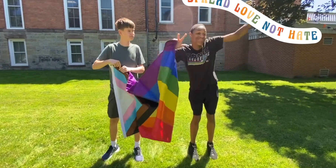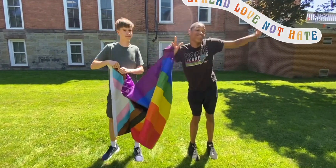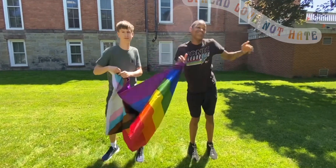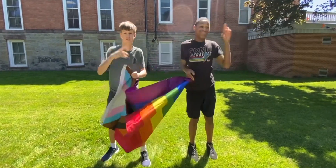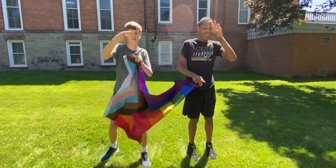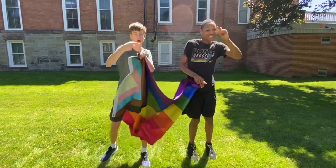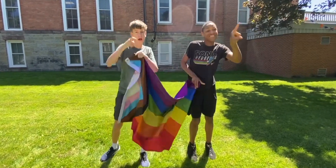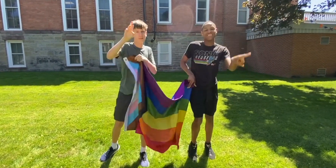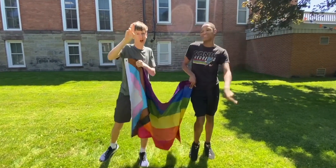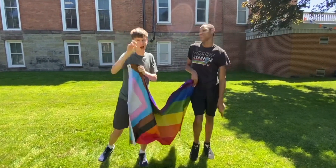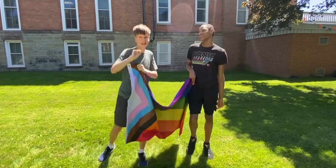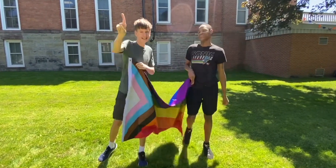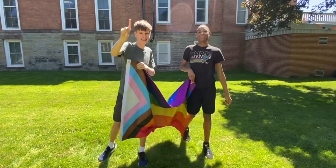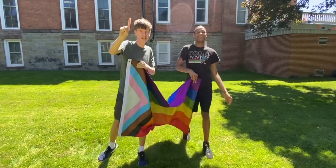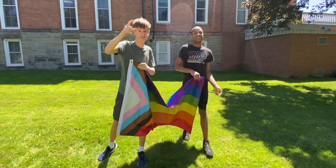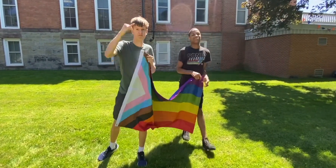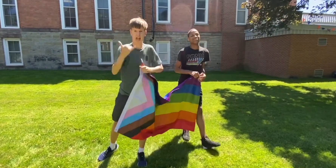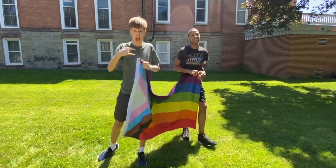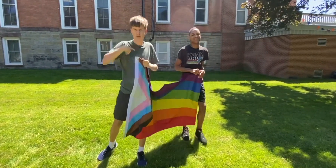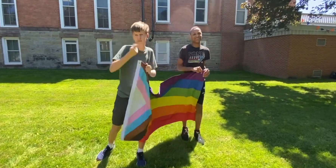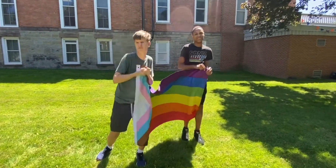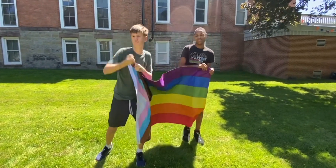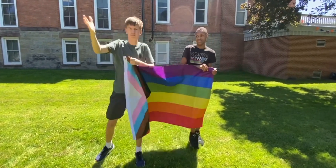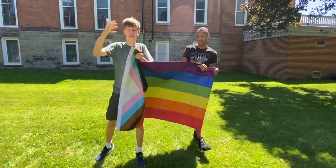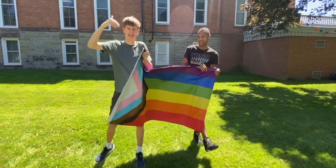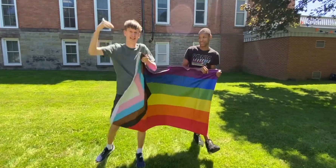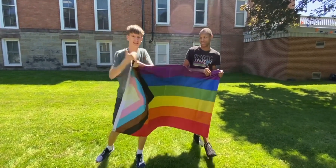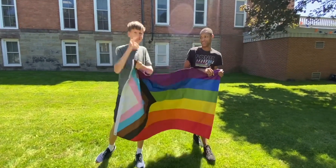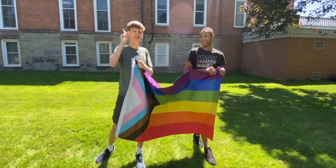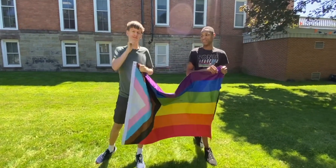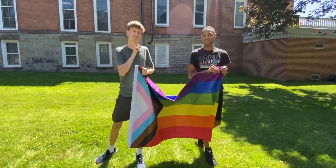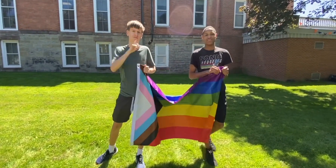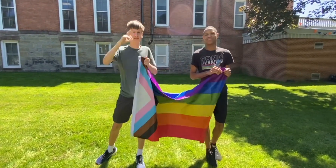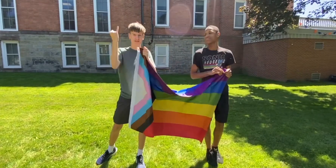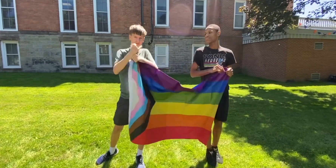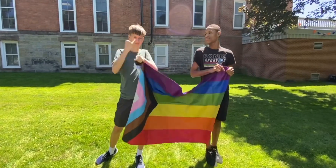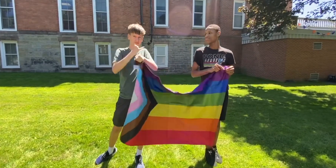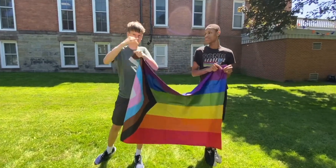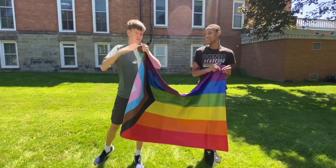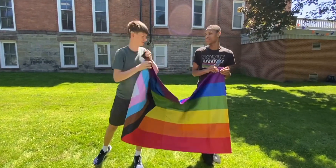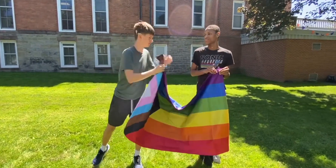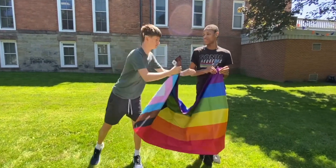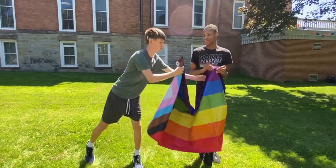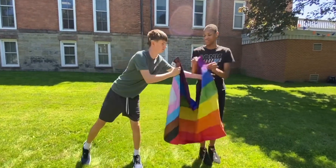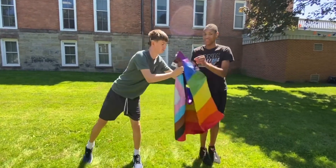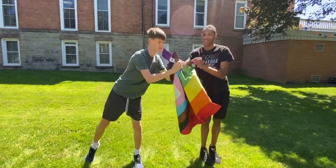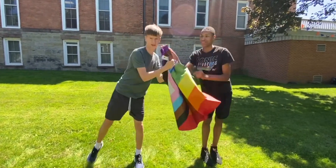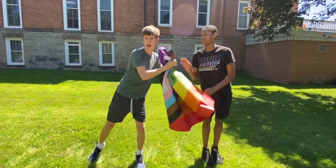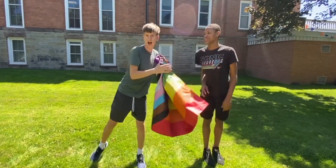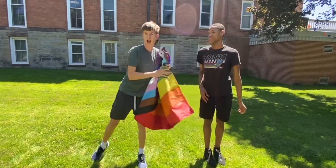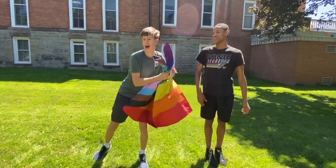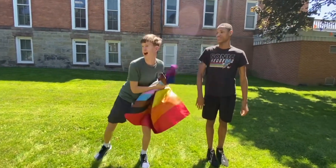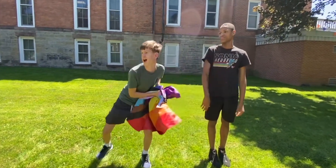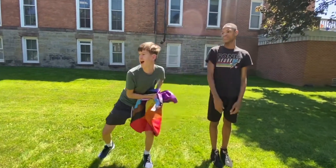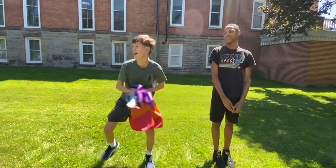Happy We're from the Rochester School for the Deaf. Now we're sending the flag off to Fanwood. Here it comes!